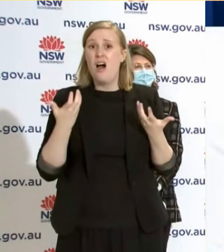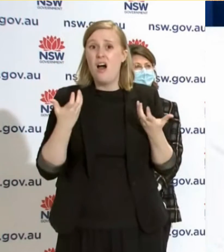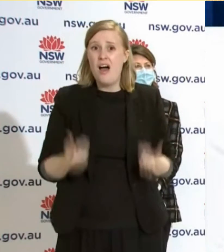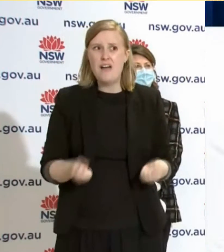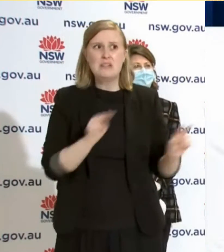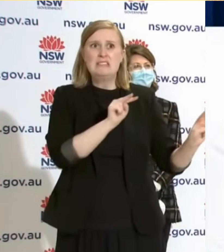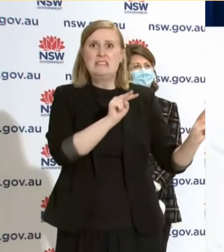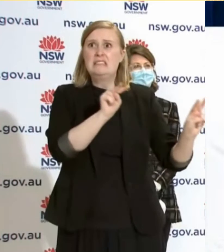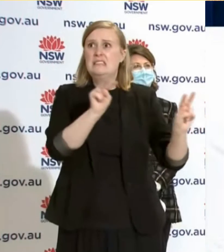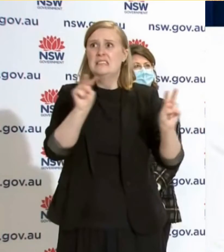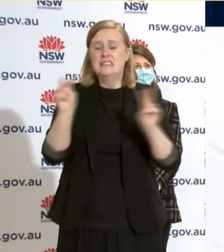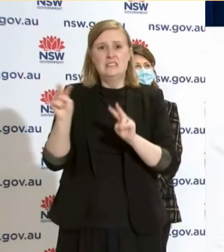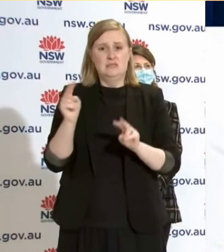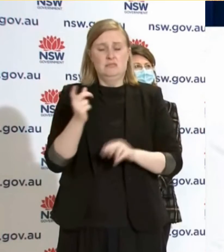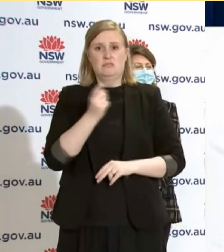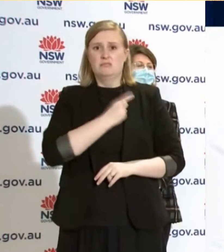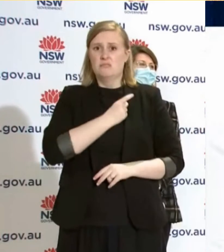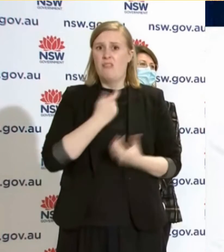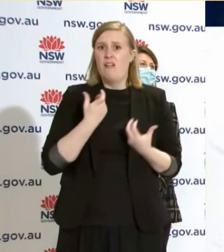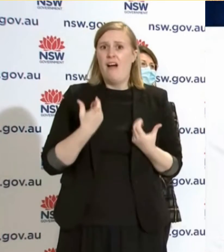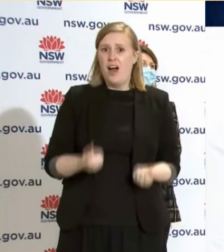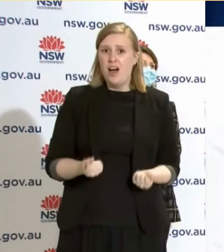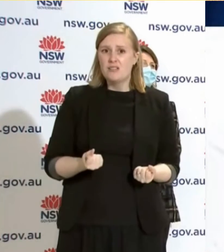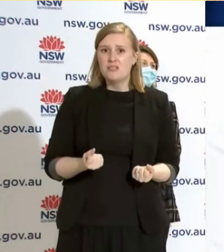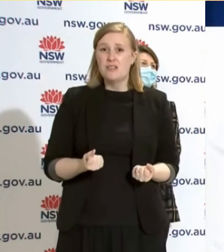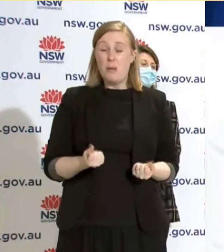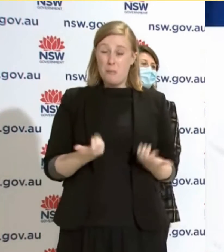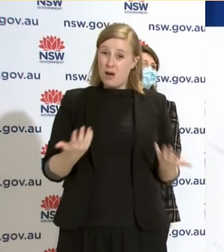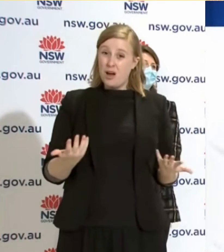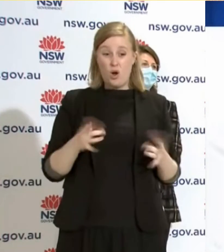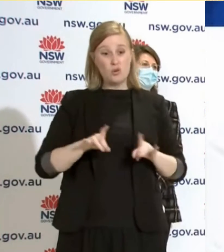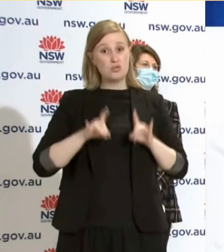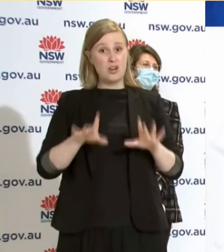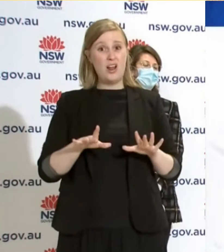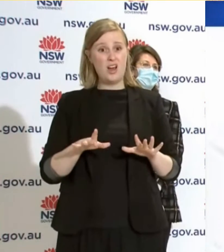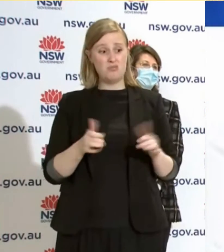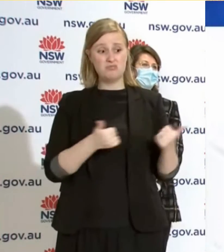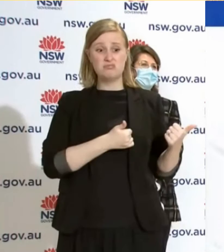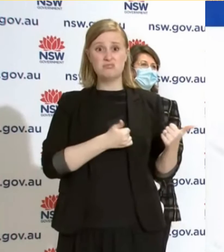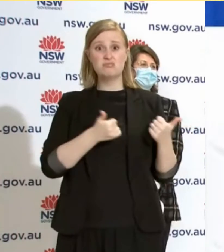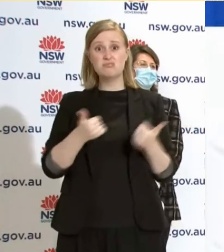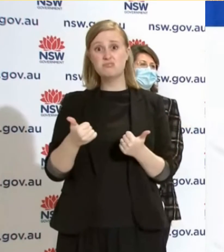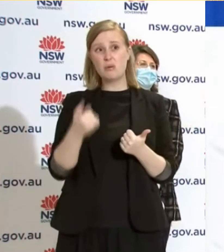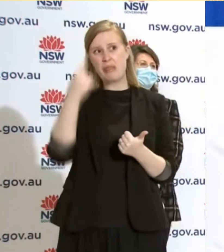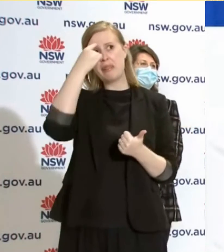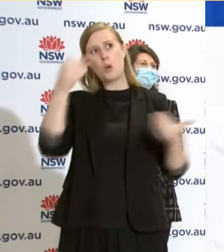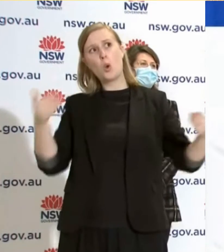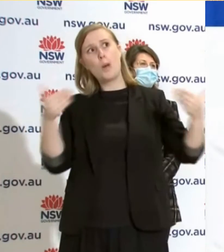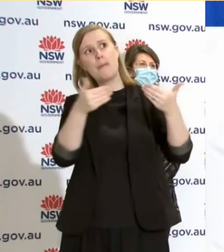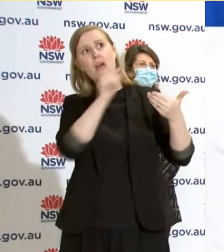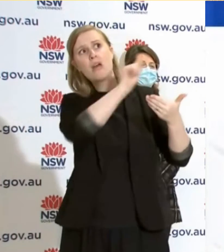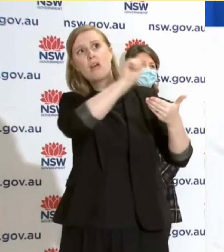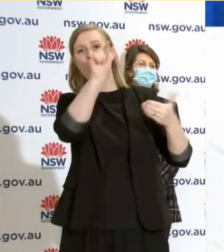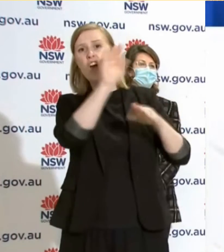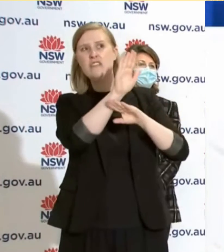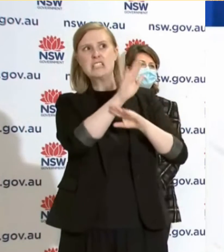is sweeping the world, and Australia has done very well compared to the rest of the world. I know that's hard to say when we're going through perhaps our most